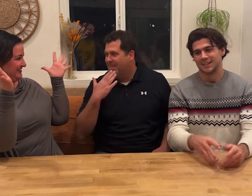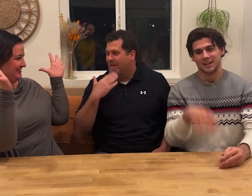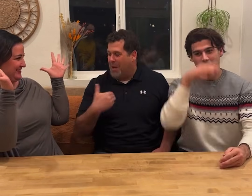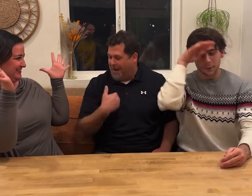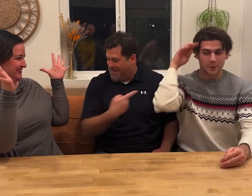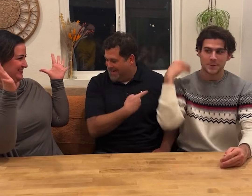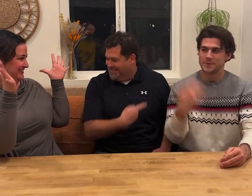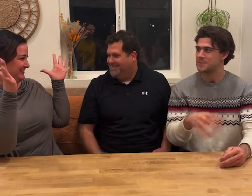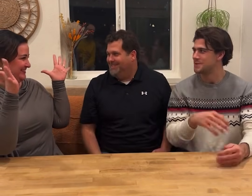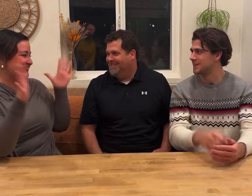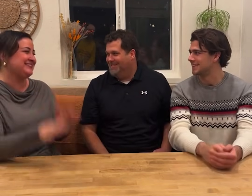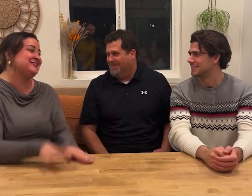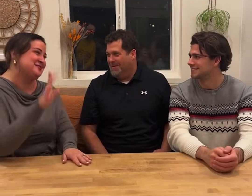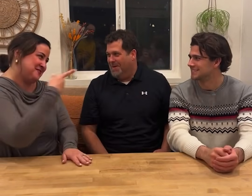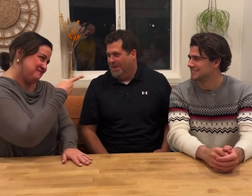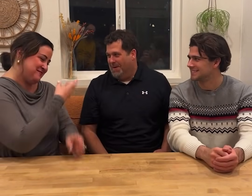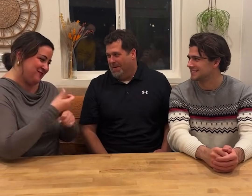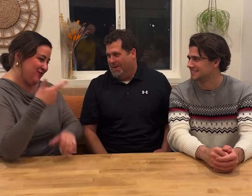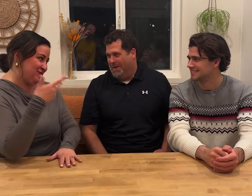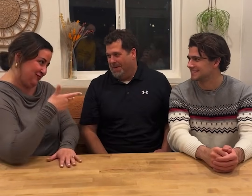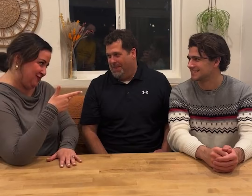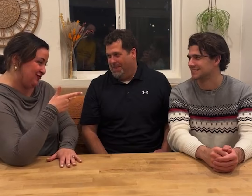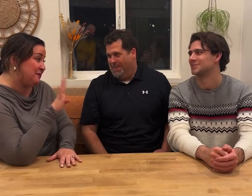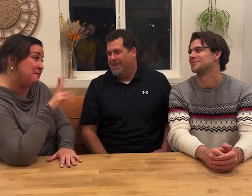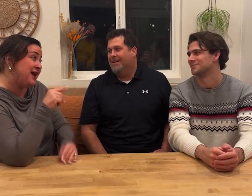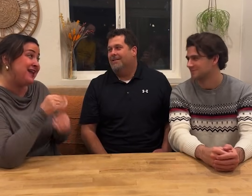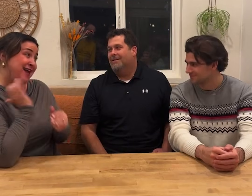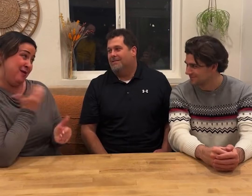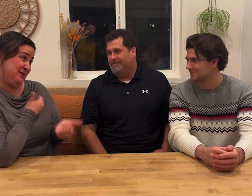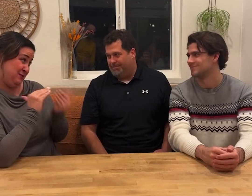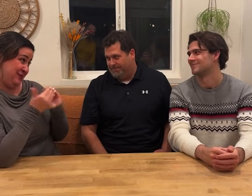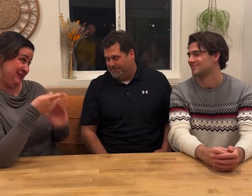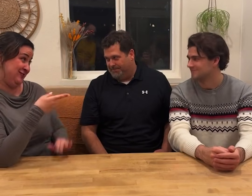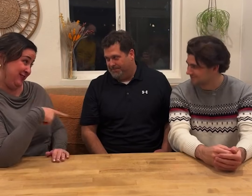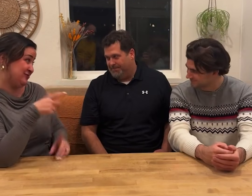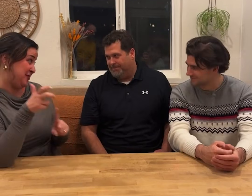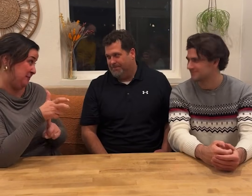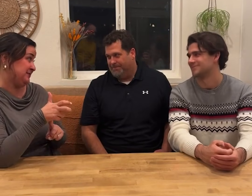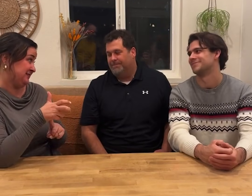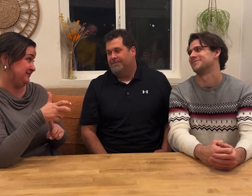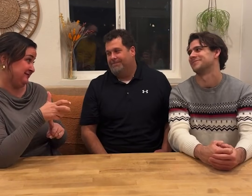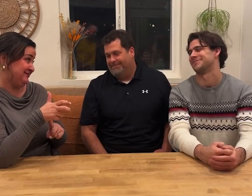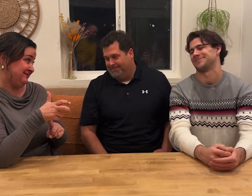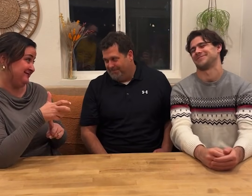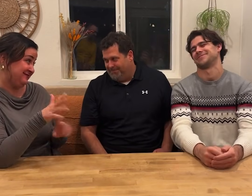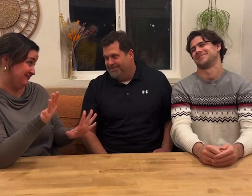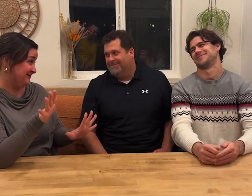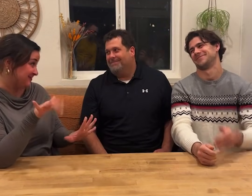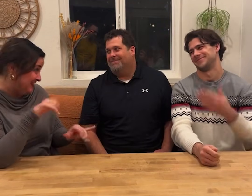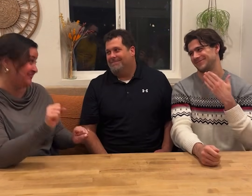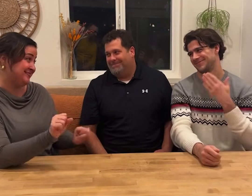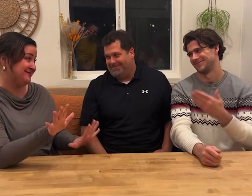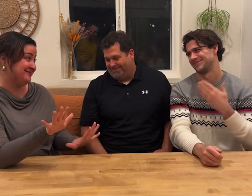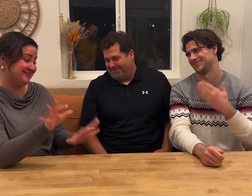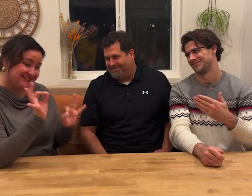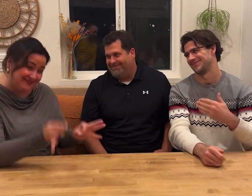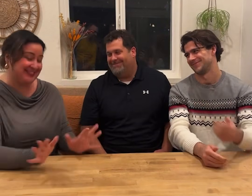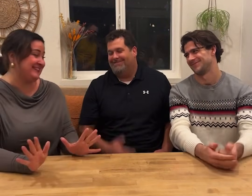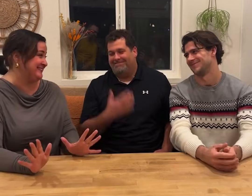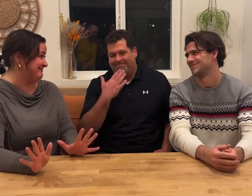done. Whew. I know you guys got third, but in our community, you guys are the champs, okay? Seriously,